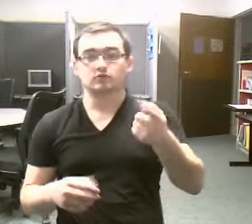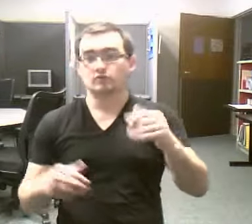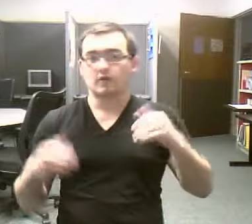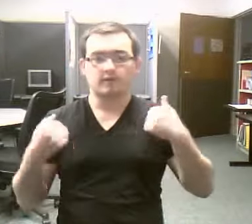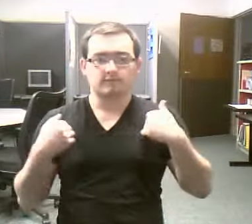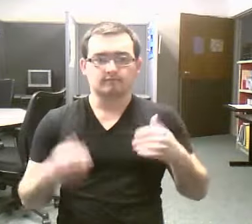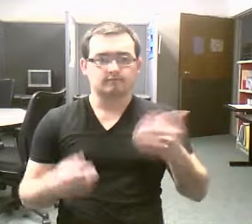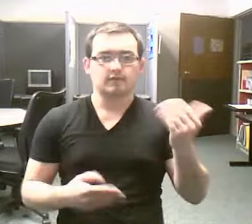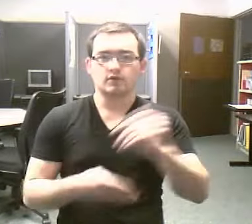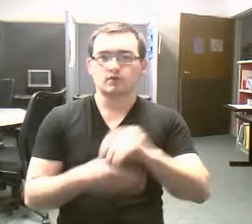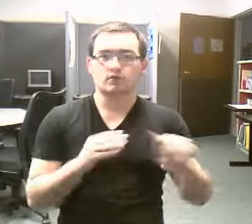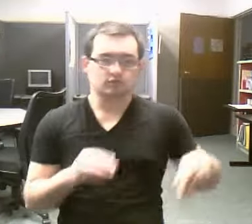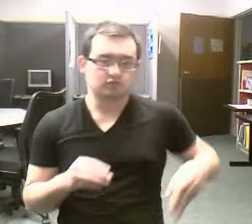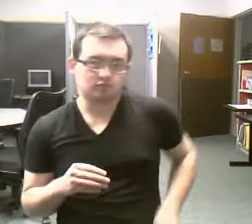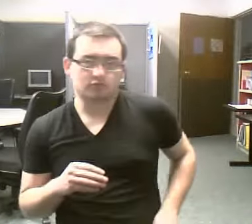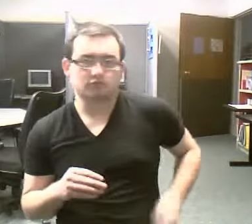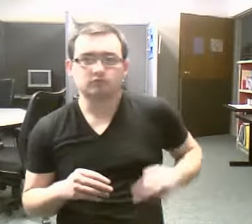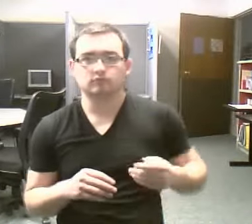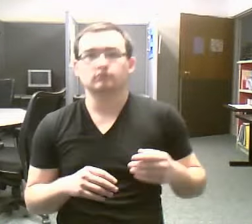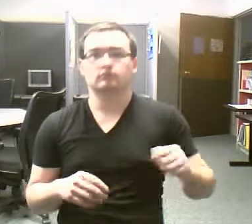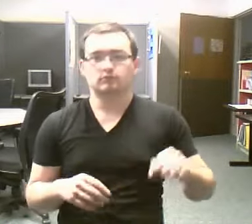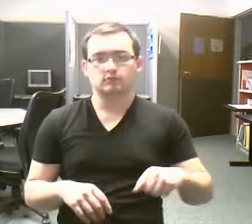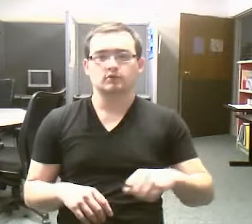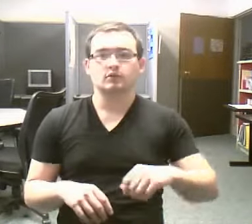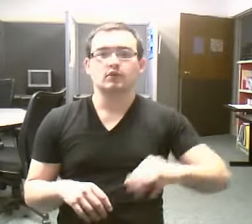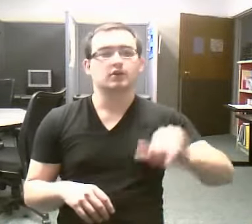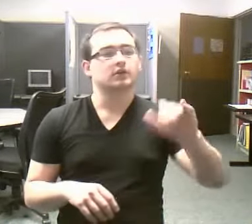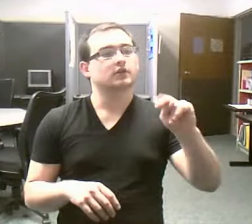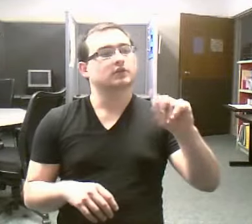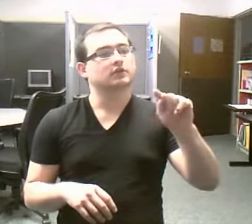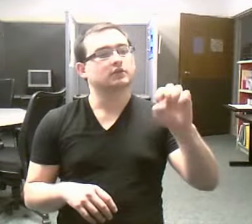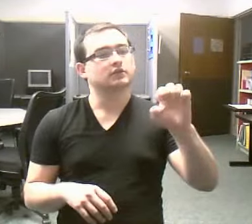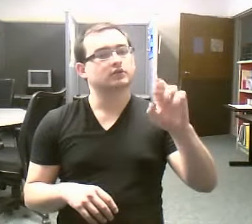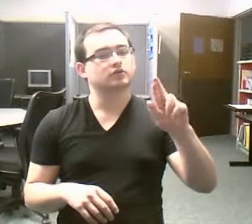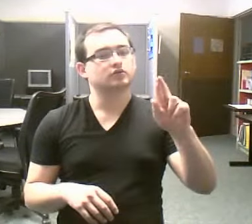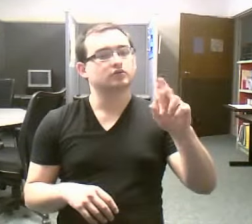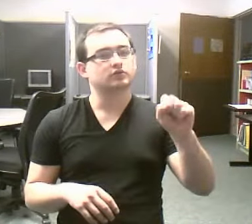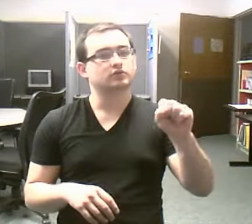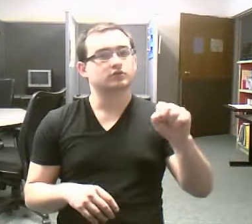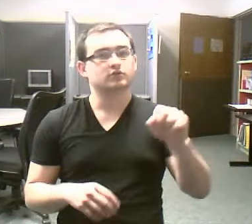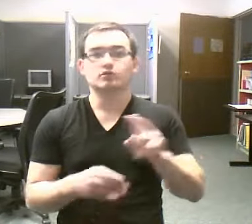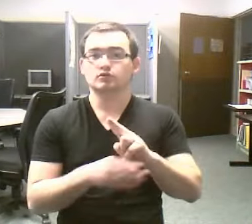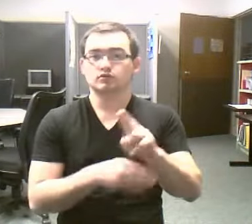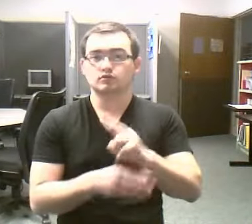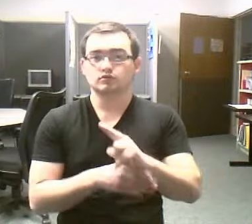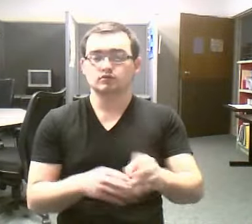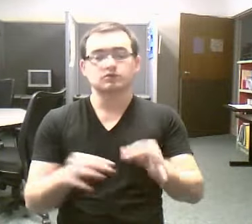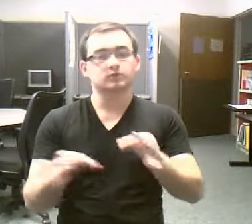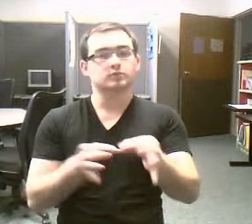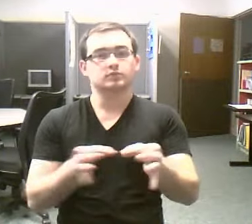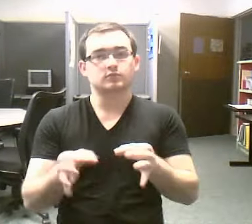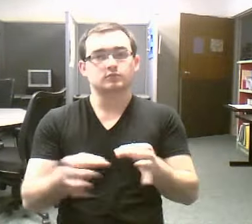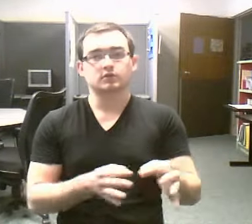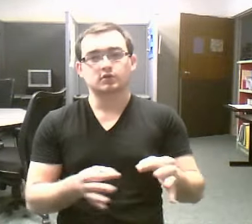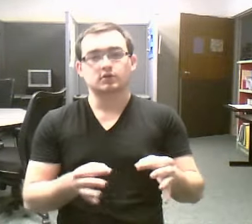again, integers are used to explain losses or debts. And if you notice, you have the negative